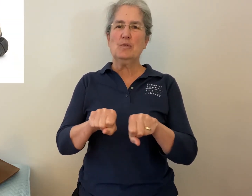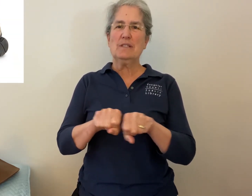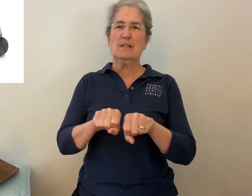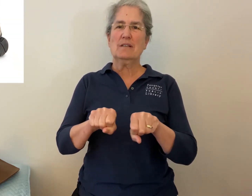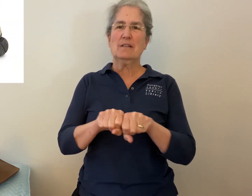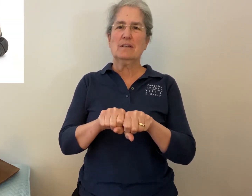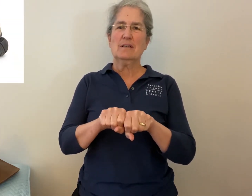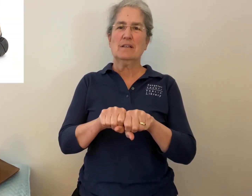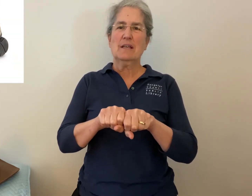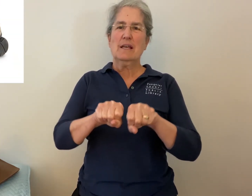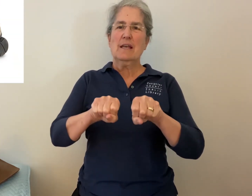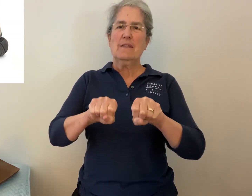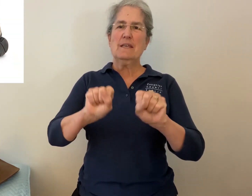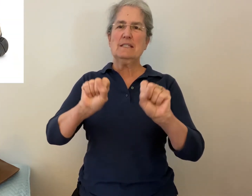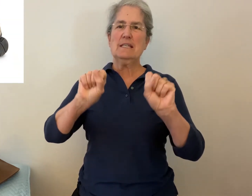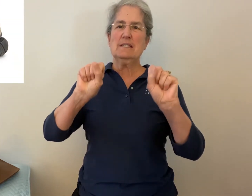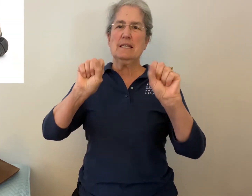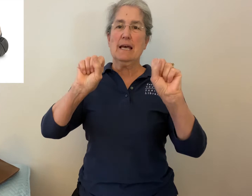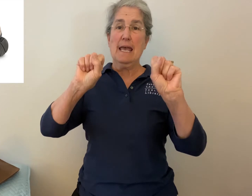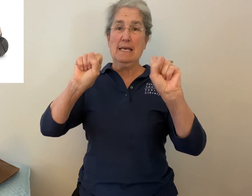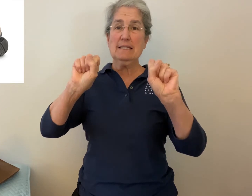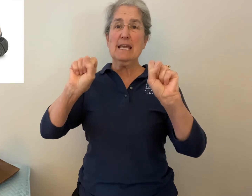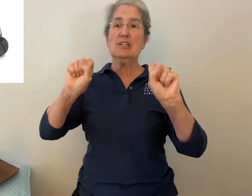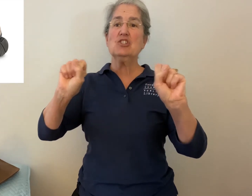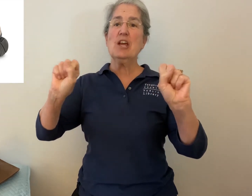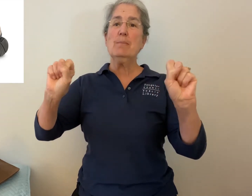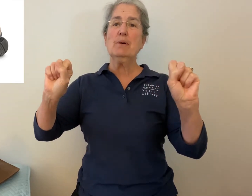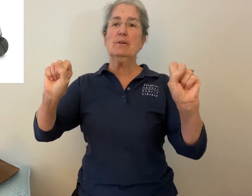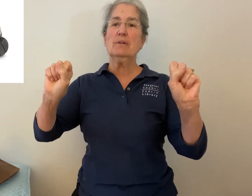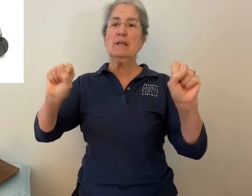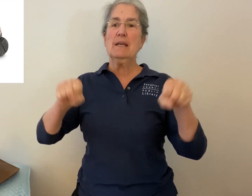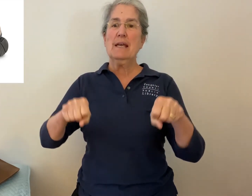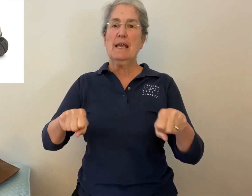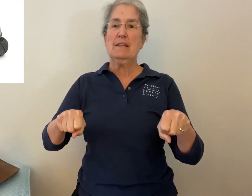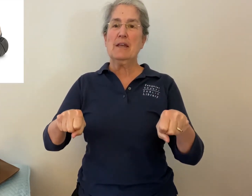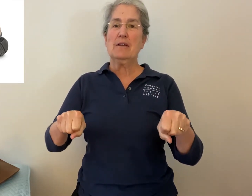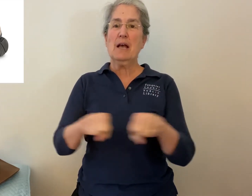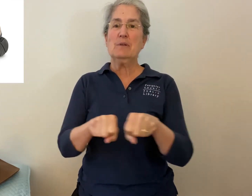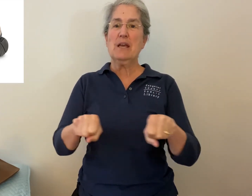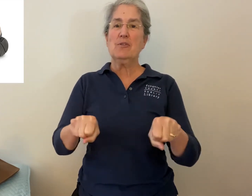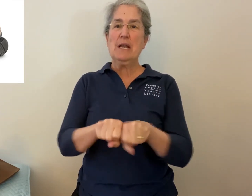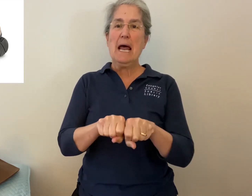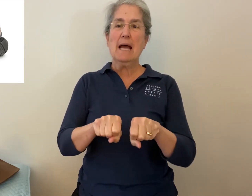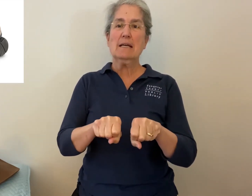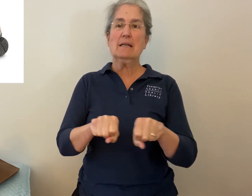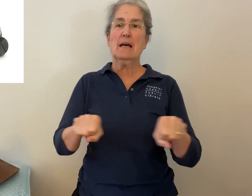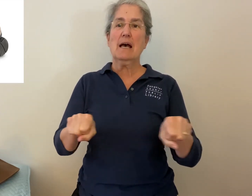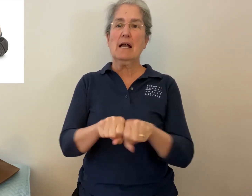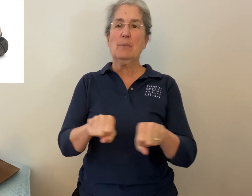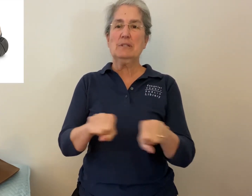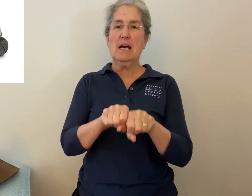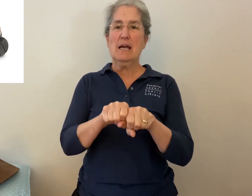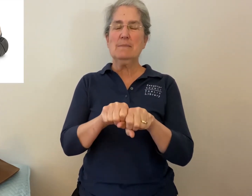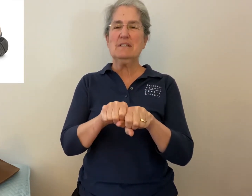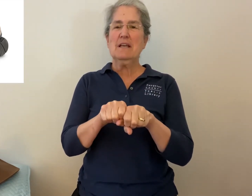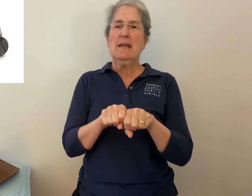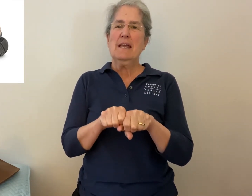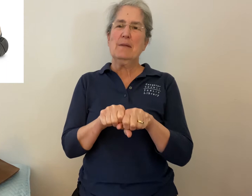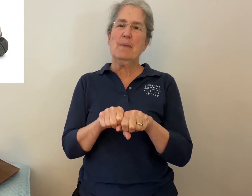shoes. This is the S hand shape and they come together and knock a couple times. It makes